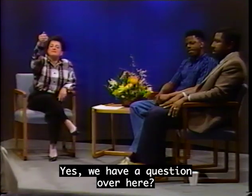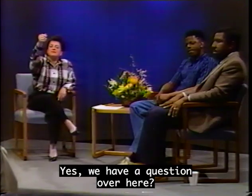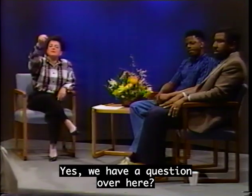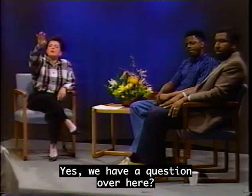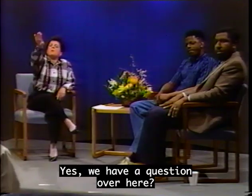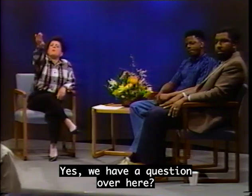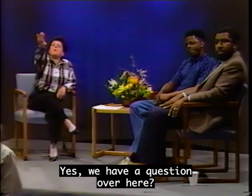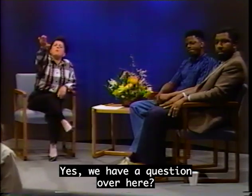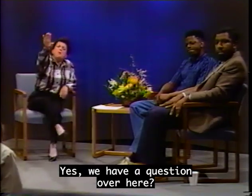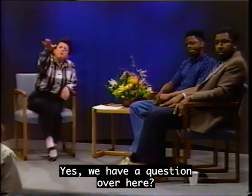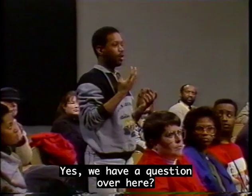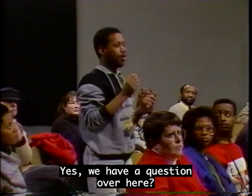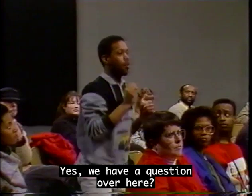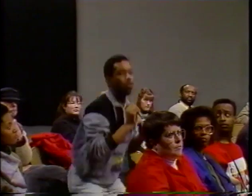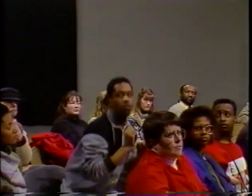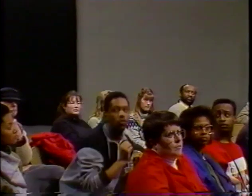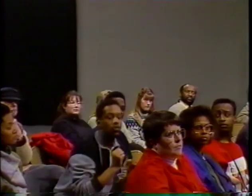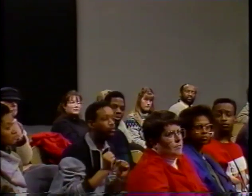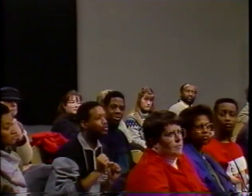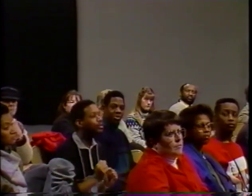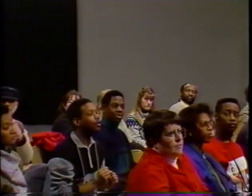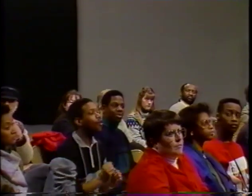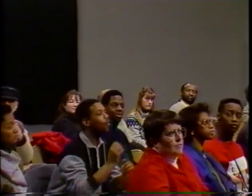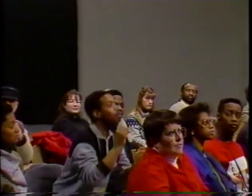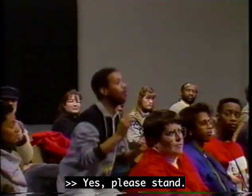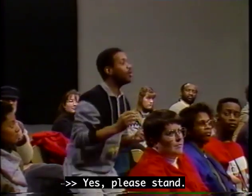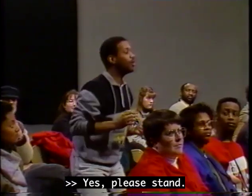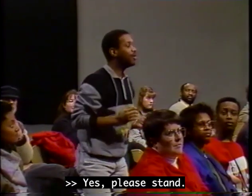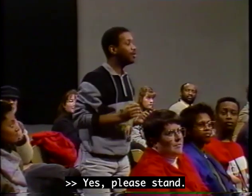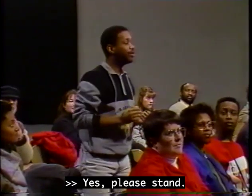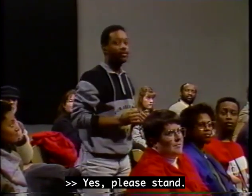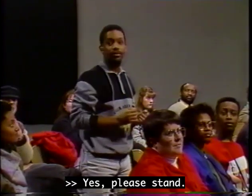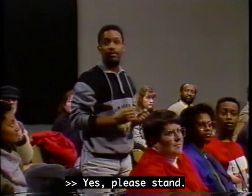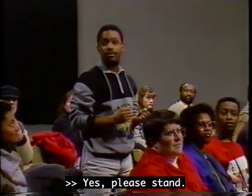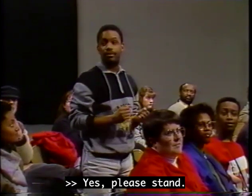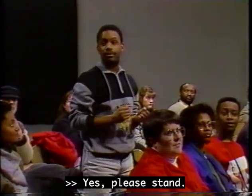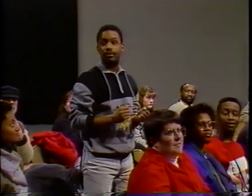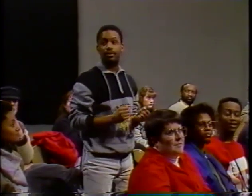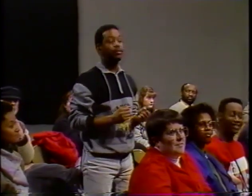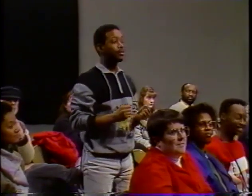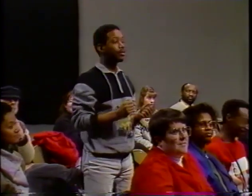Yes, we have a question over here. Yes, please stand.